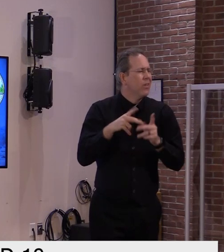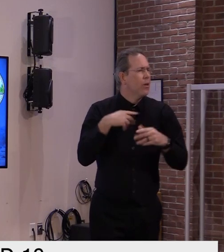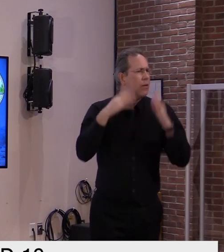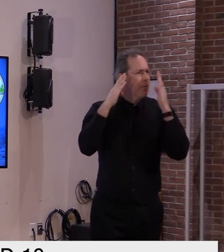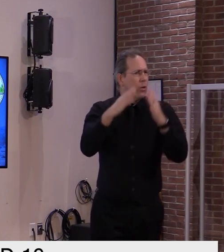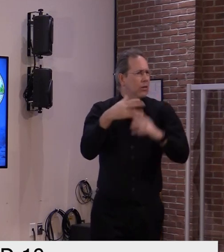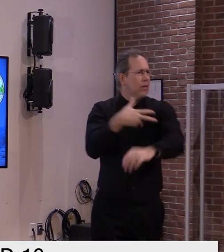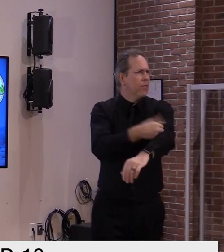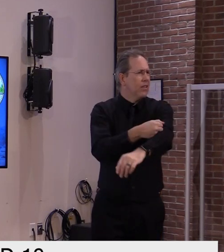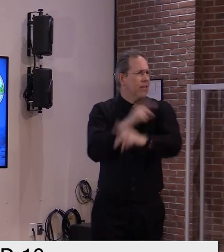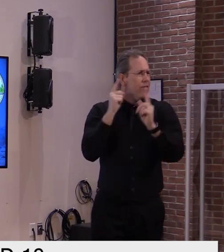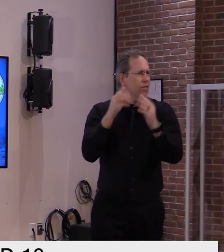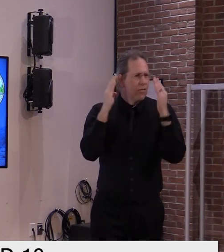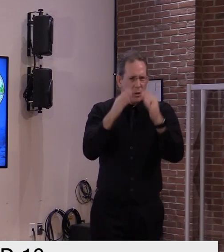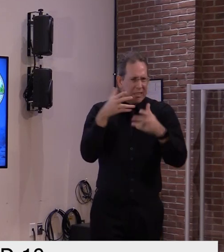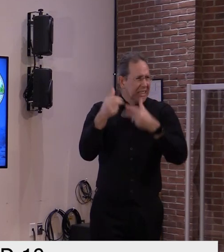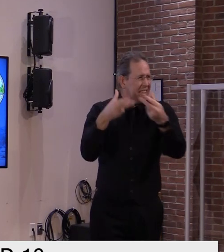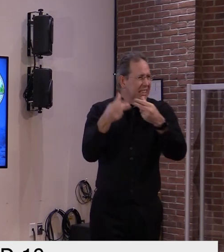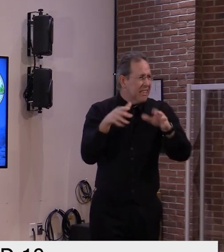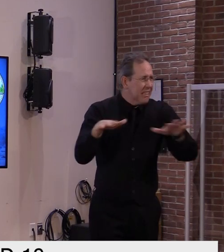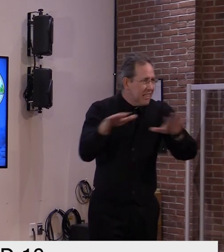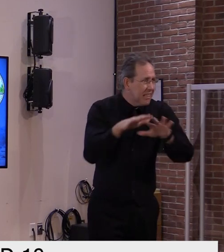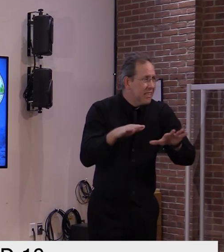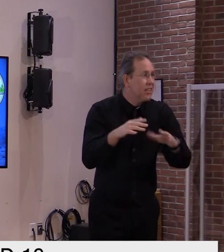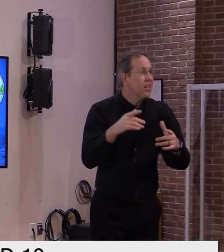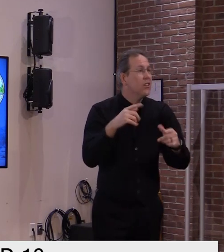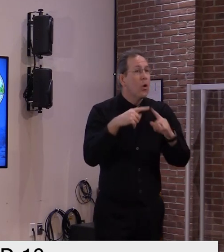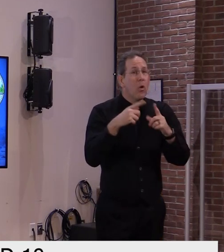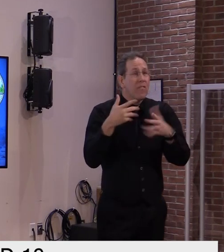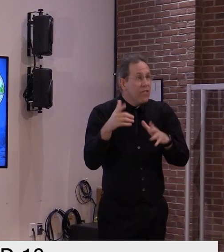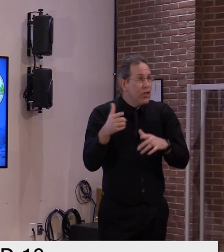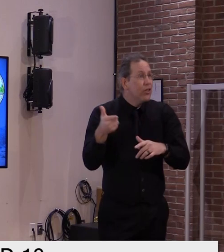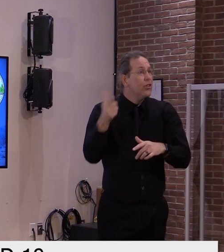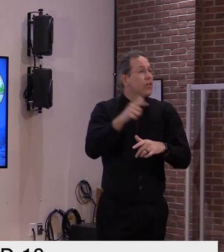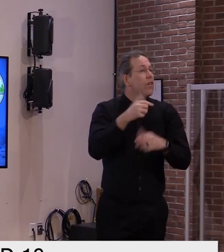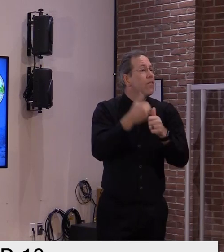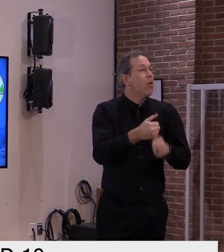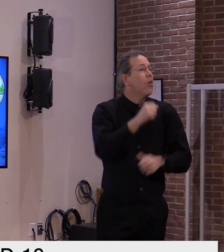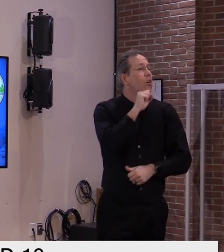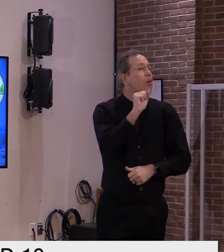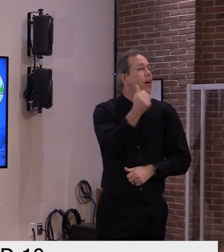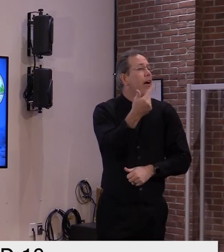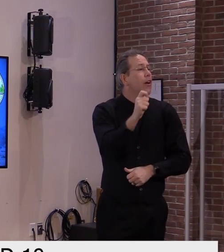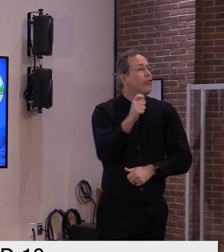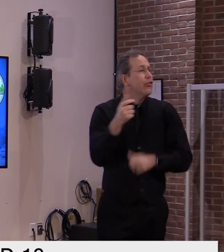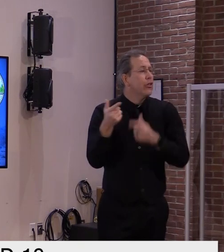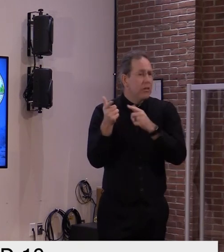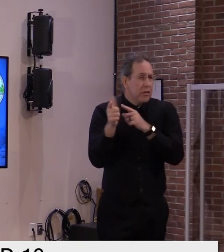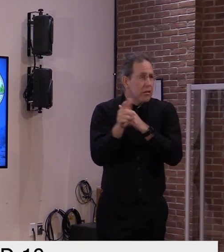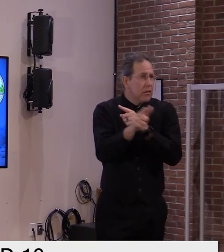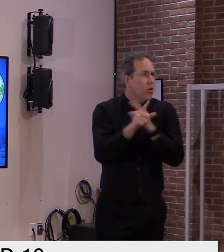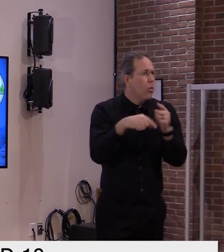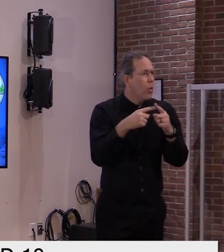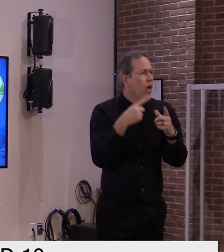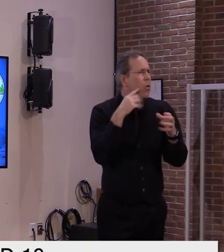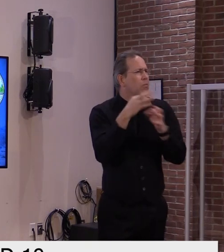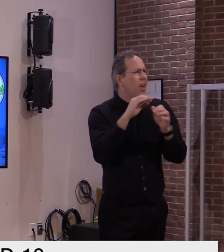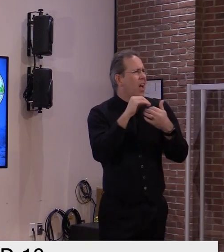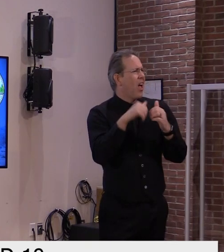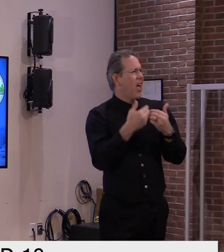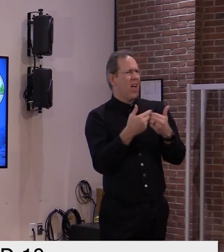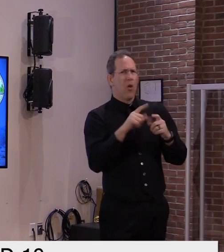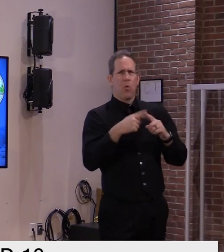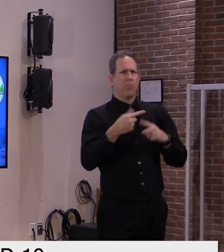appointments when they are eligible. In addition to health department communications, we'll work with partners such as